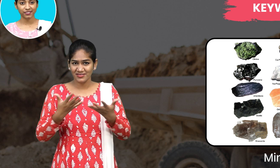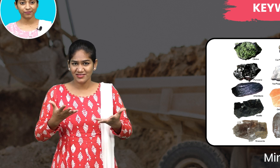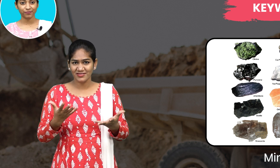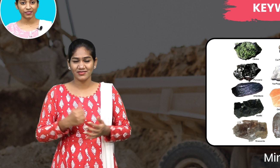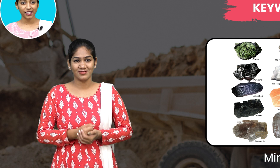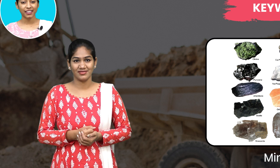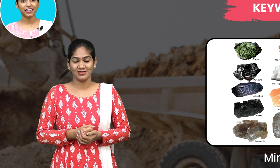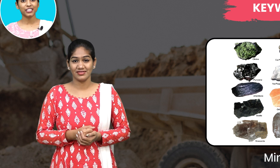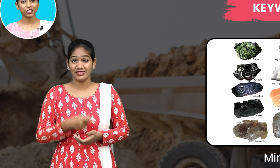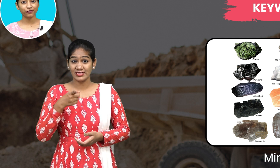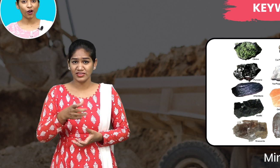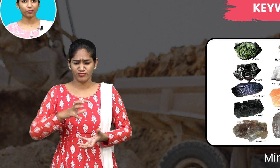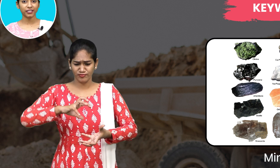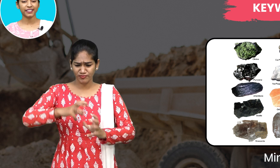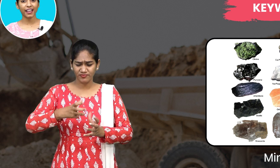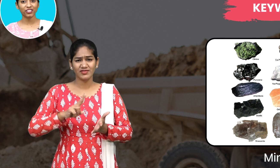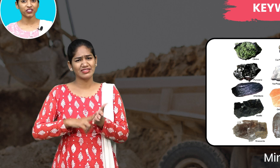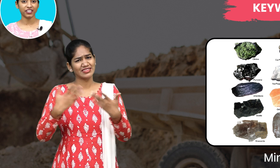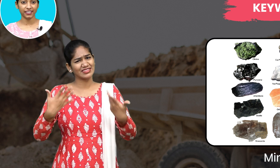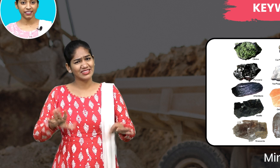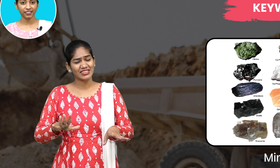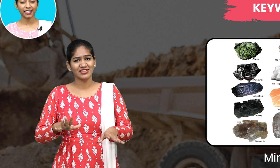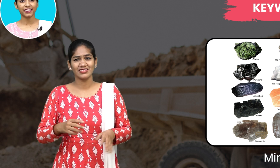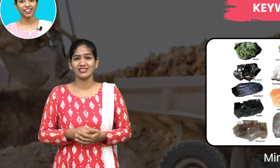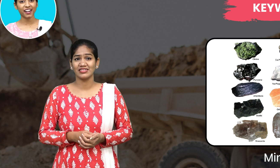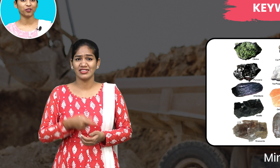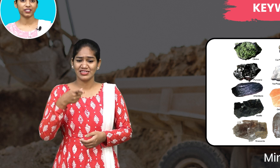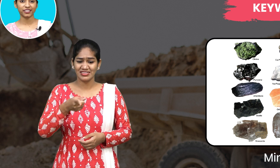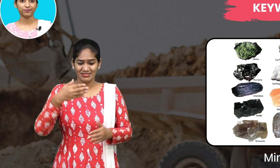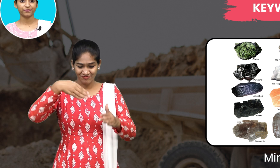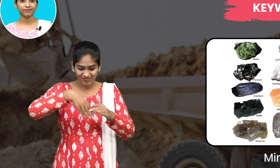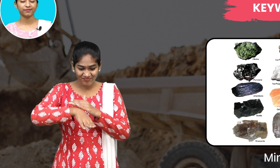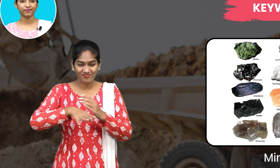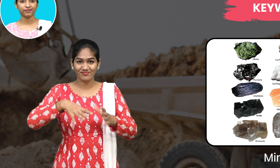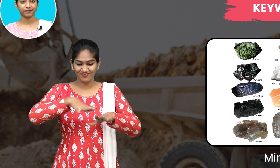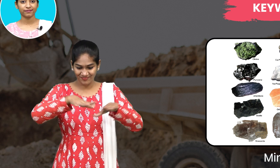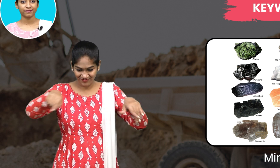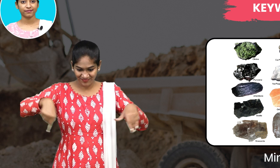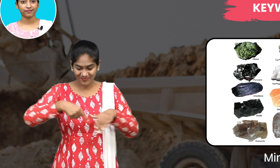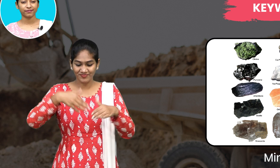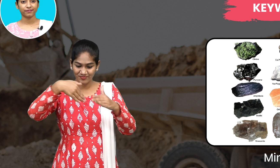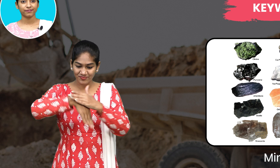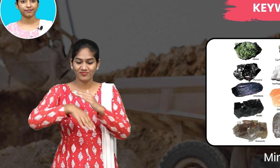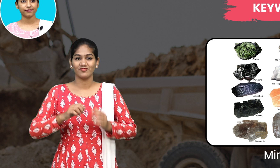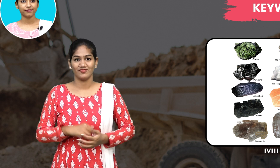substance that is formed naturally in the ground.